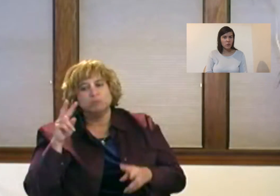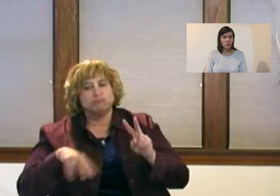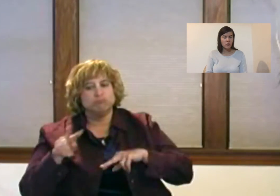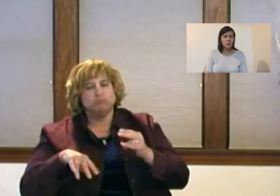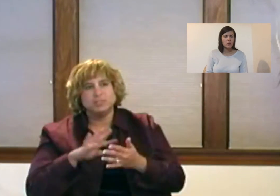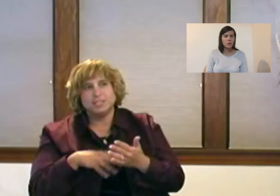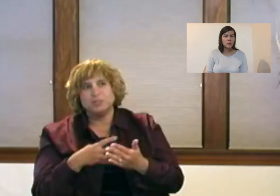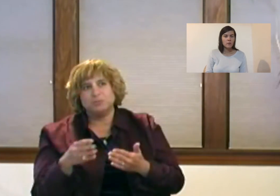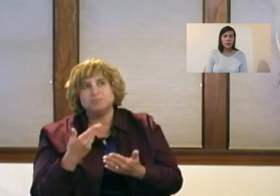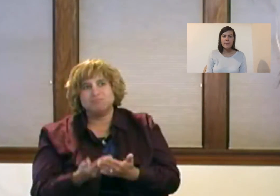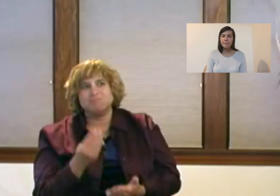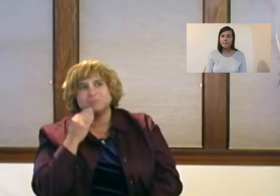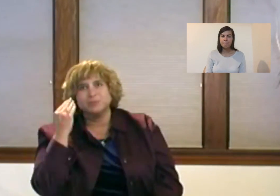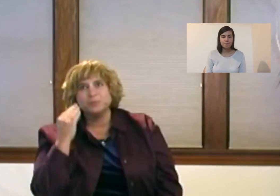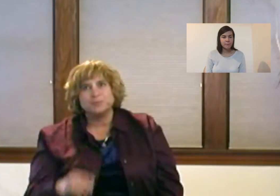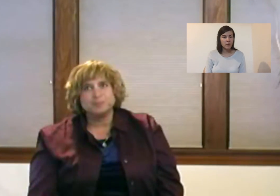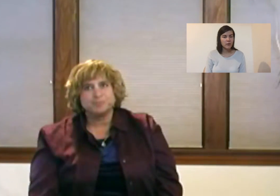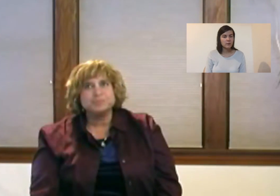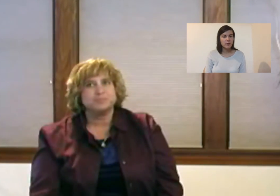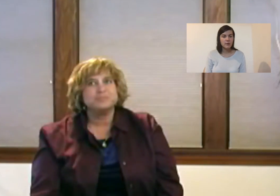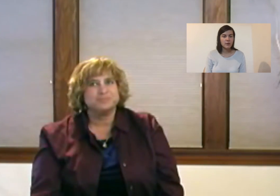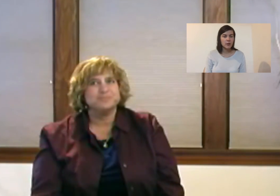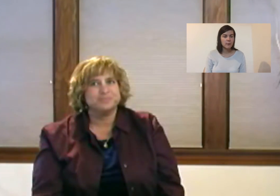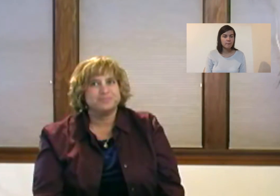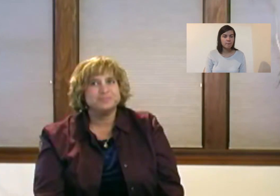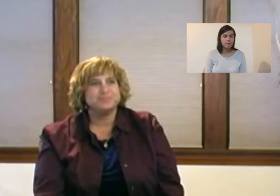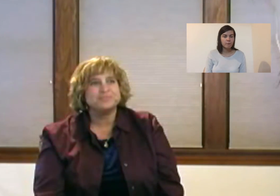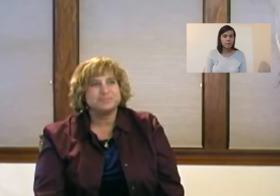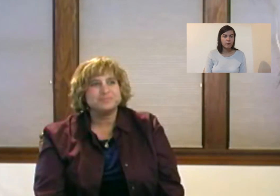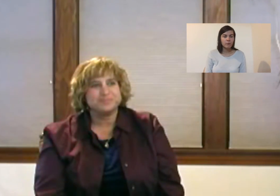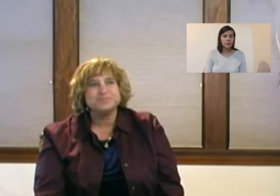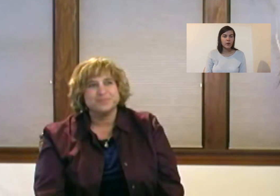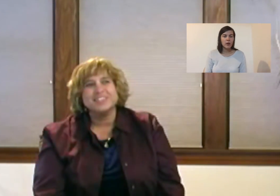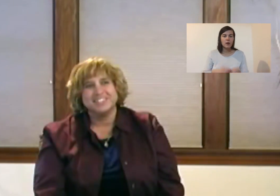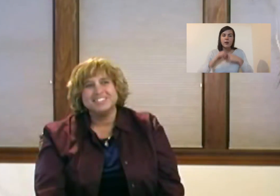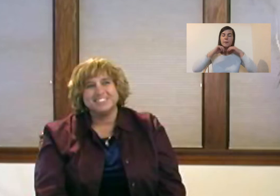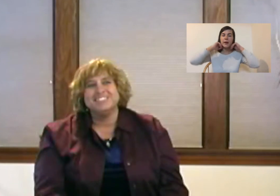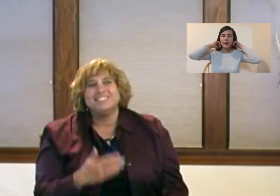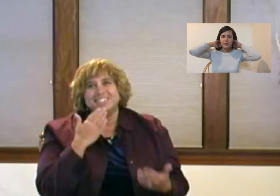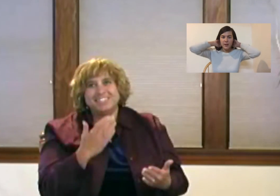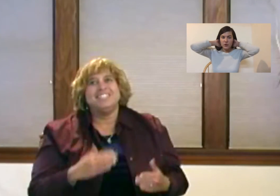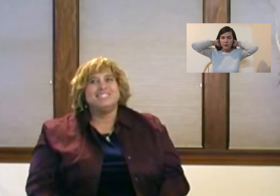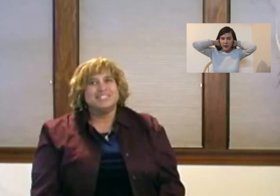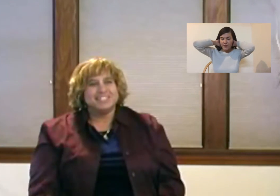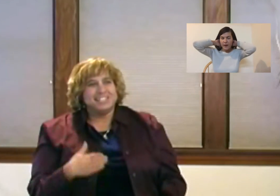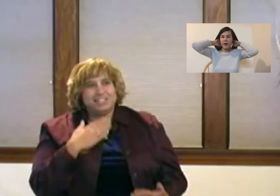for? Yep. Perfect. Sounds good. I'll look at